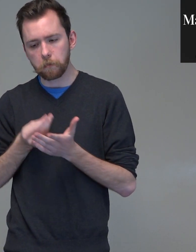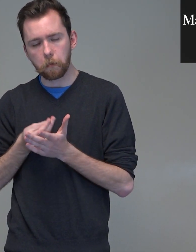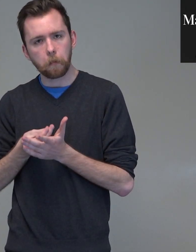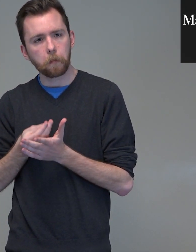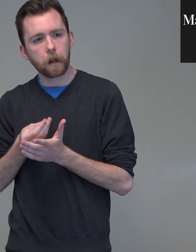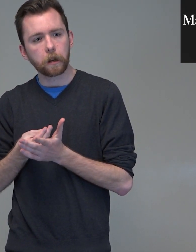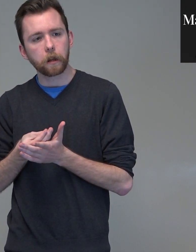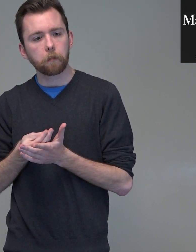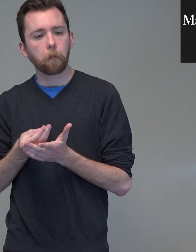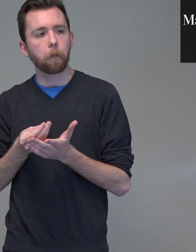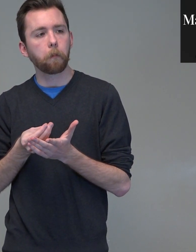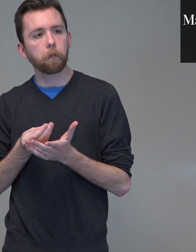Question 432.